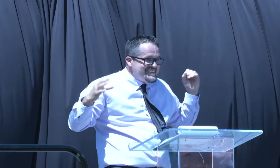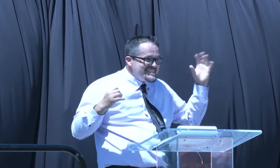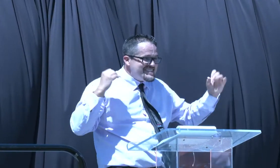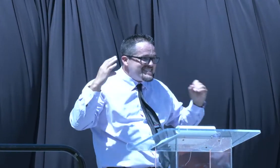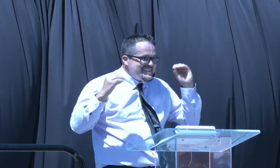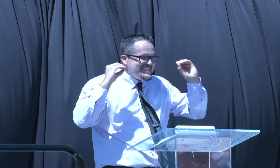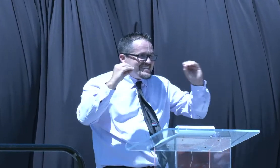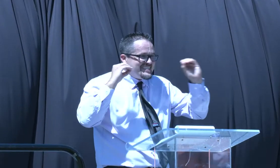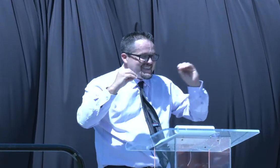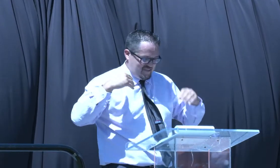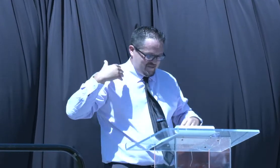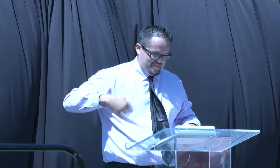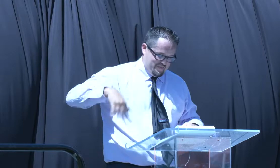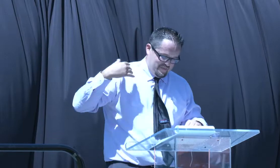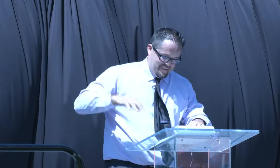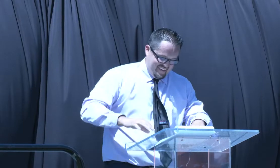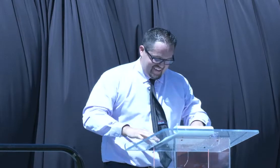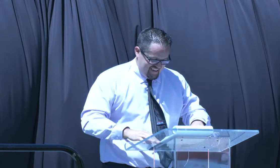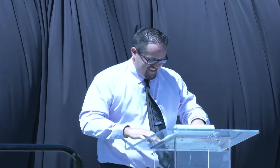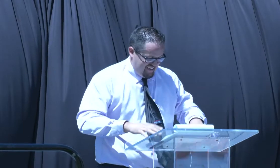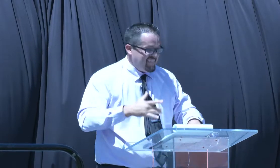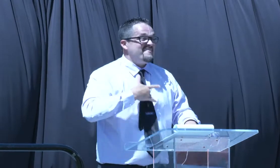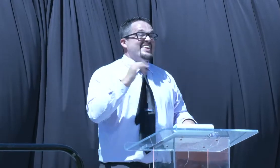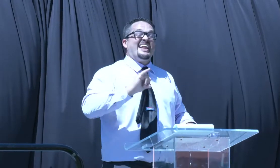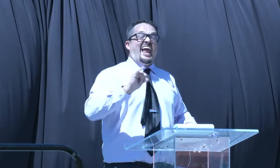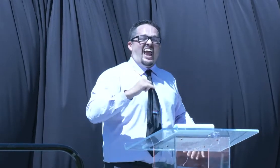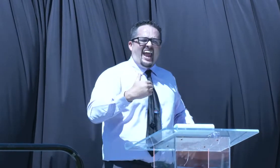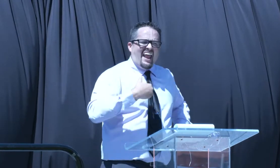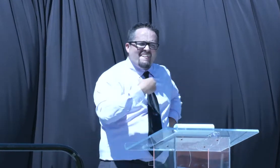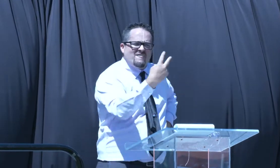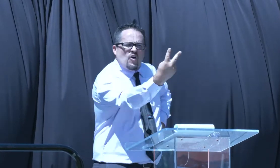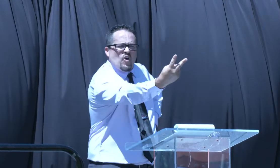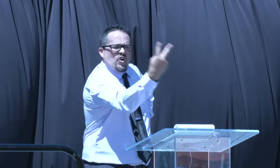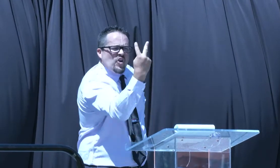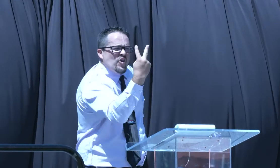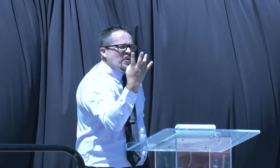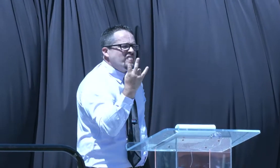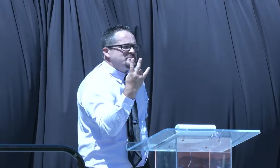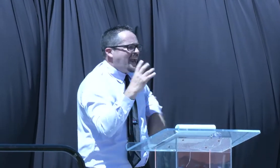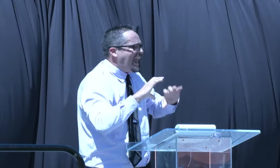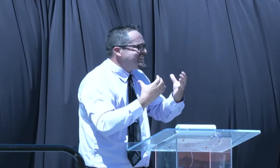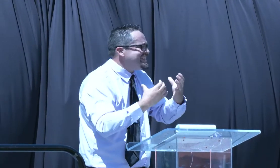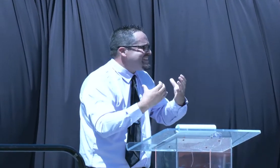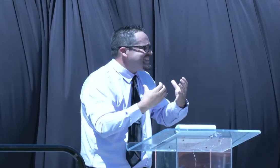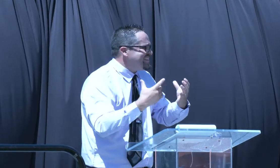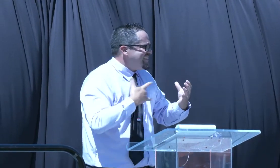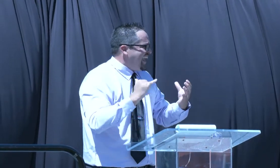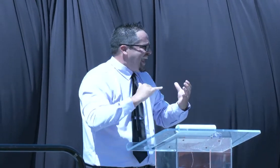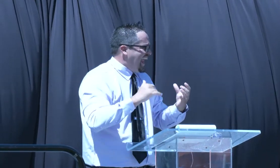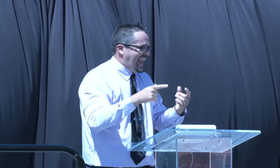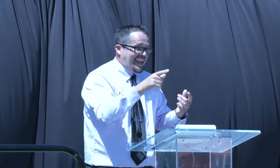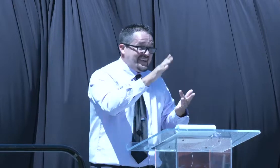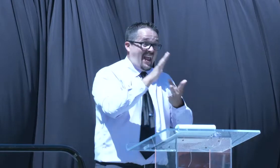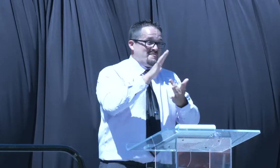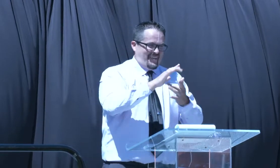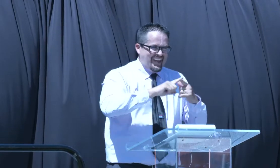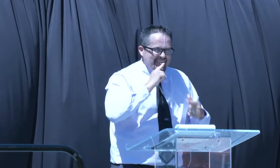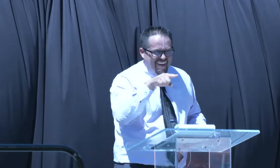And I taught ASL, and many of you were in my class, and it felt like I had 2 freshman